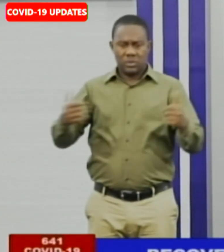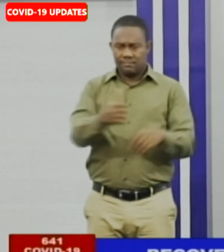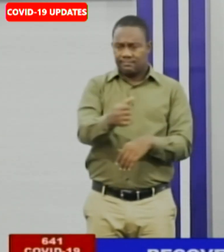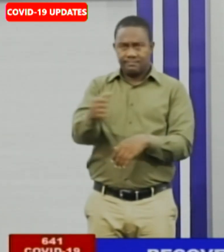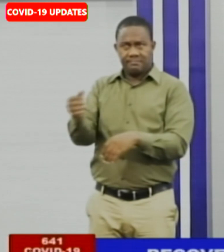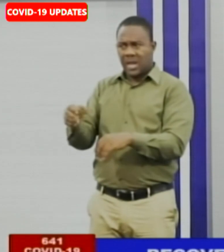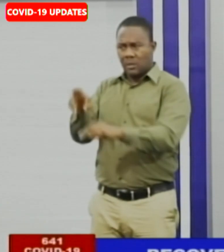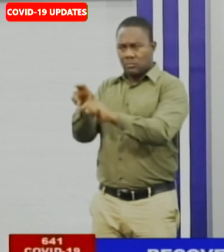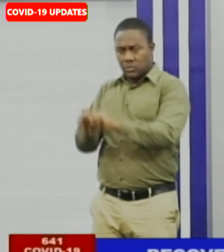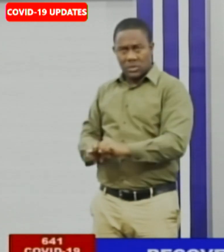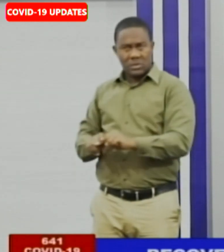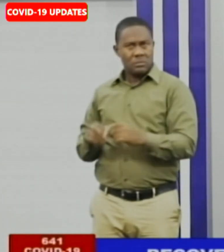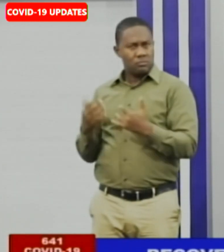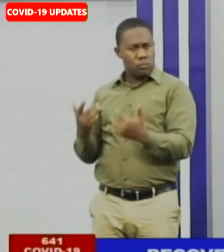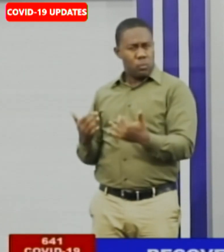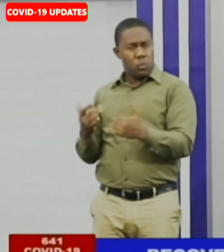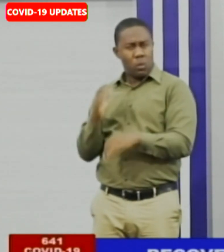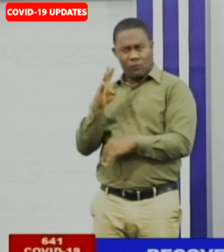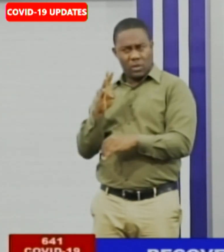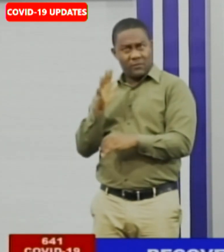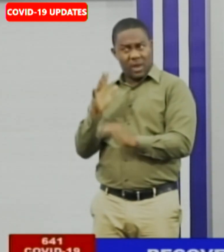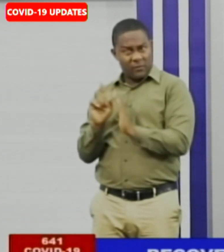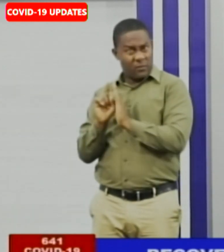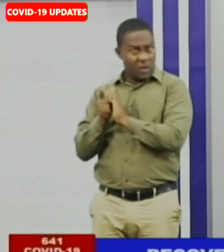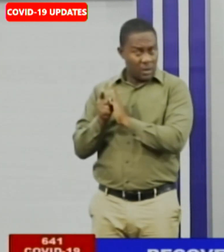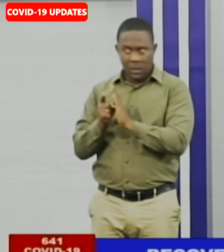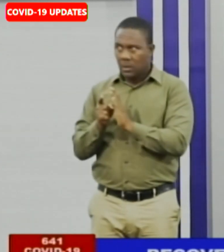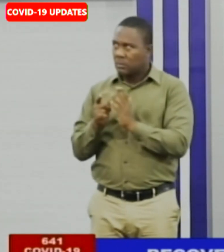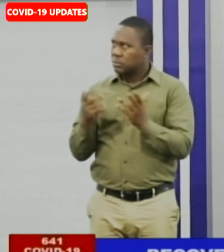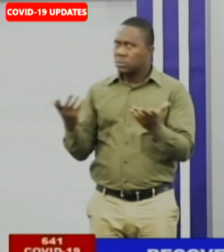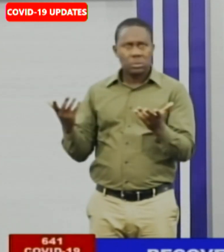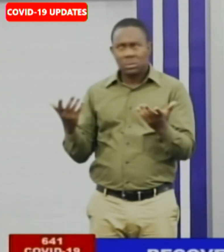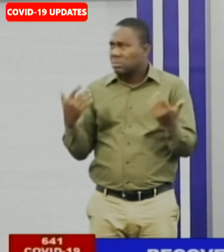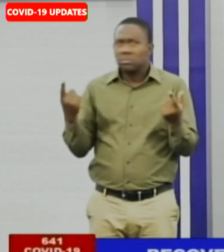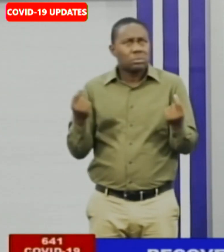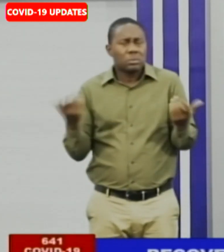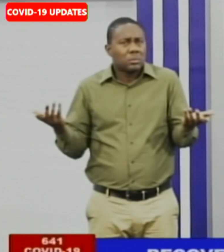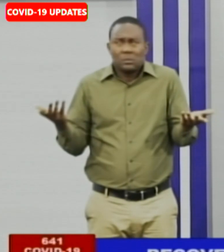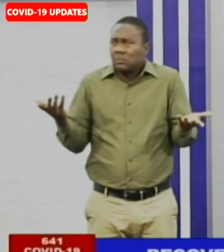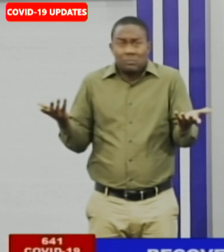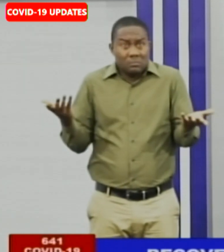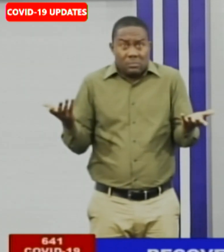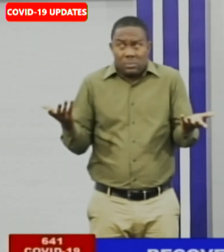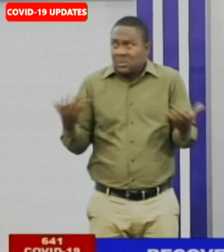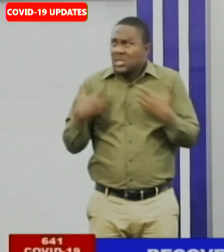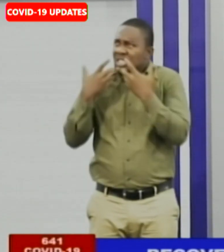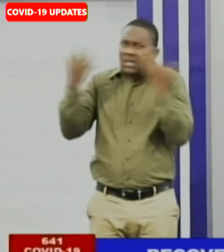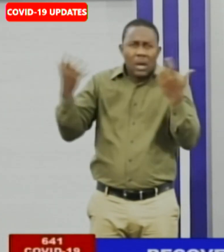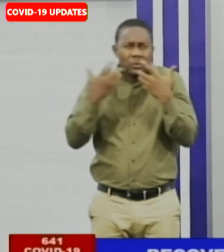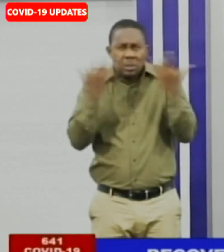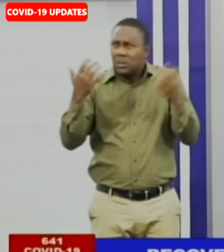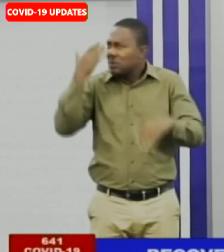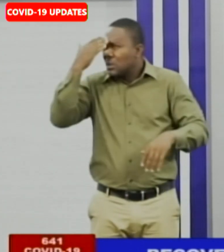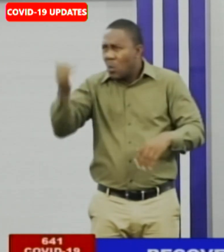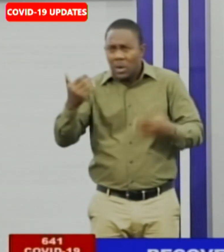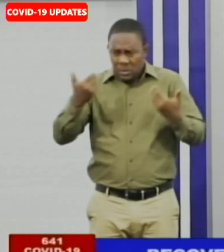I sat there for about 45 minutes. No one was attending to me. So I became furious and I started shouting, "Why do